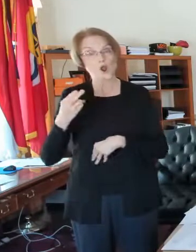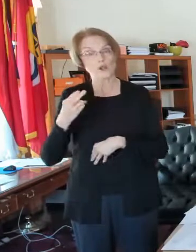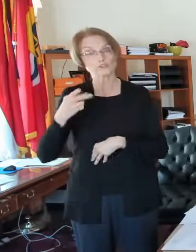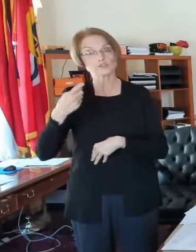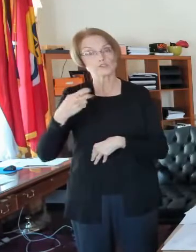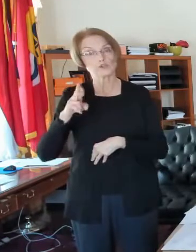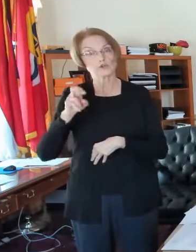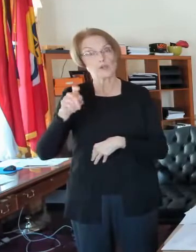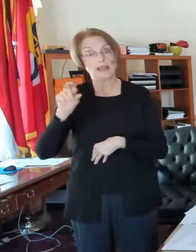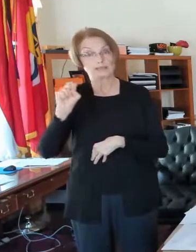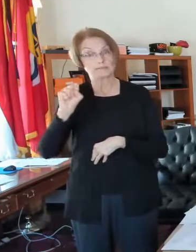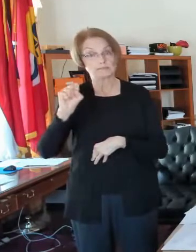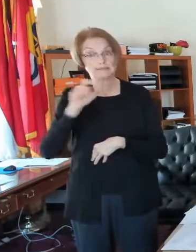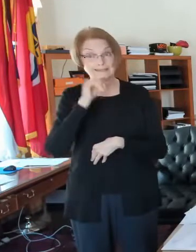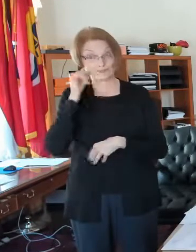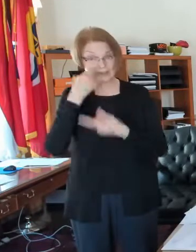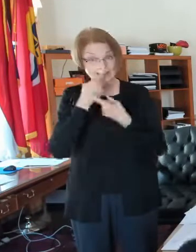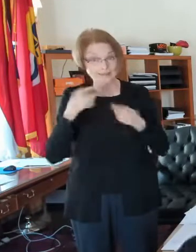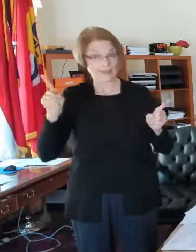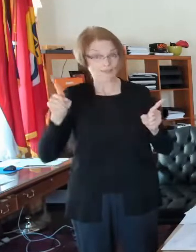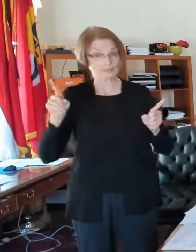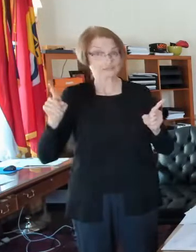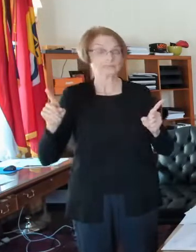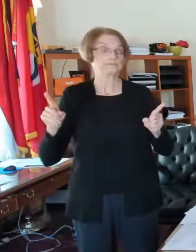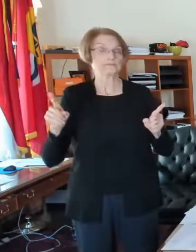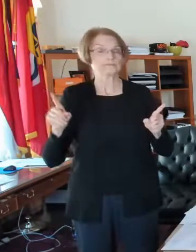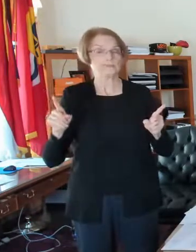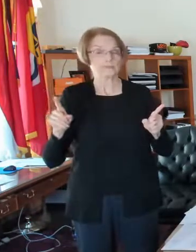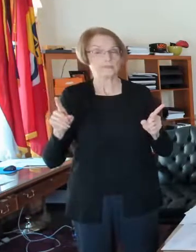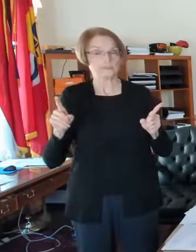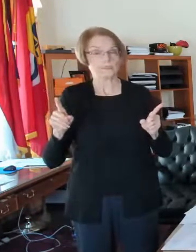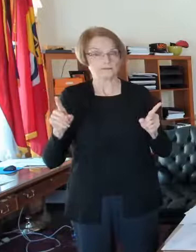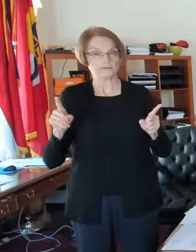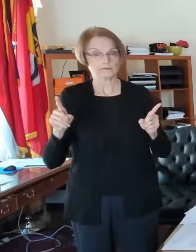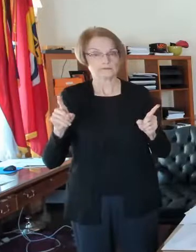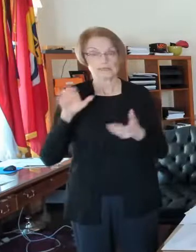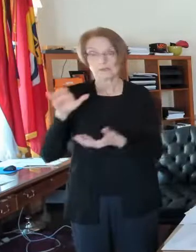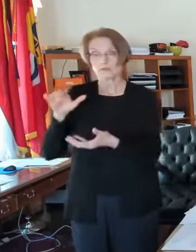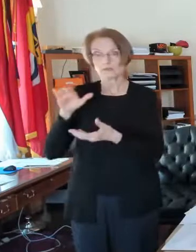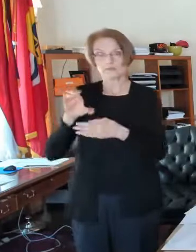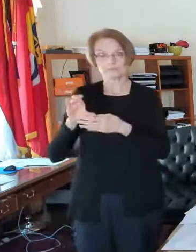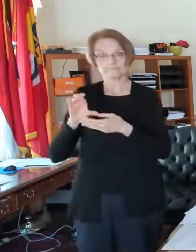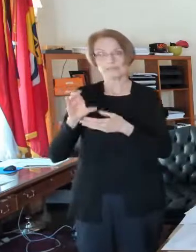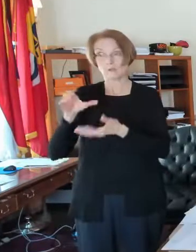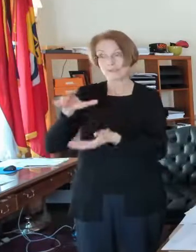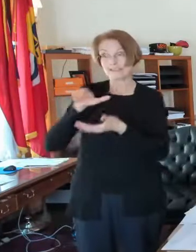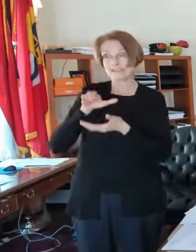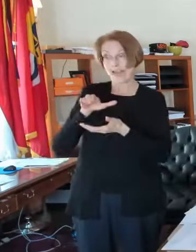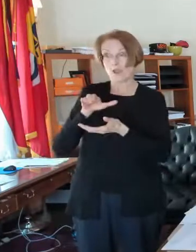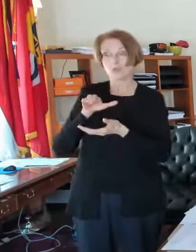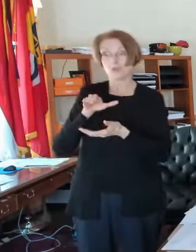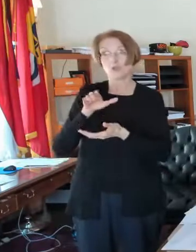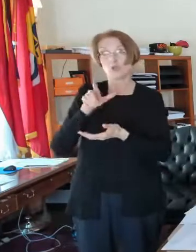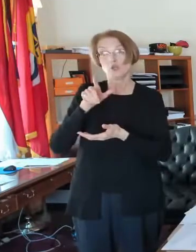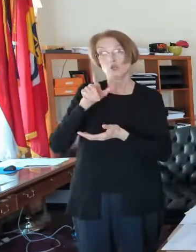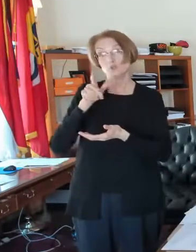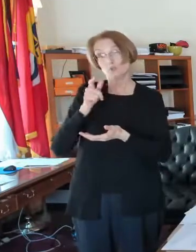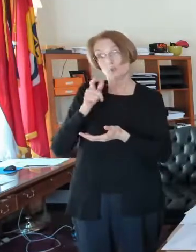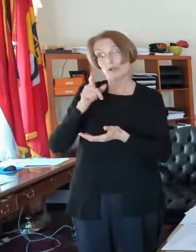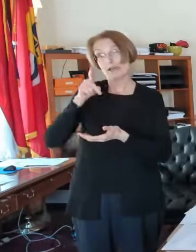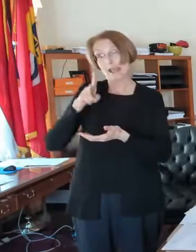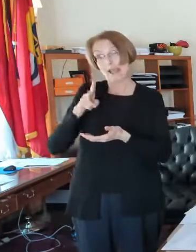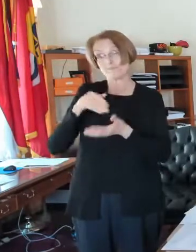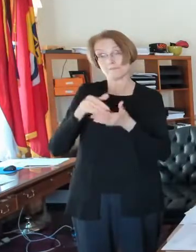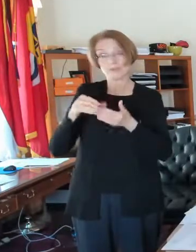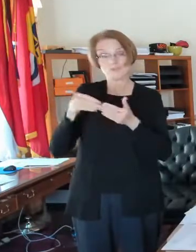yesterday that it would, it was endowed with $21.5 million, I think it is. I'm going to give